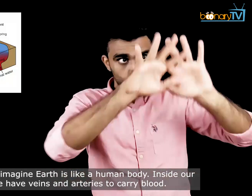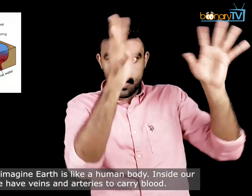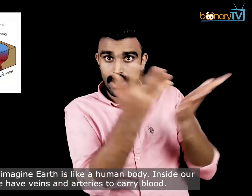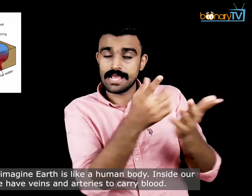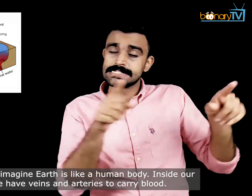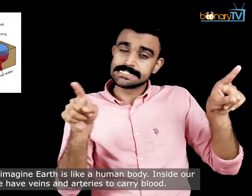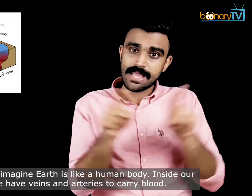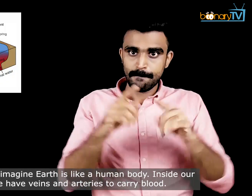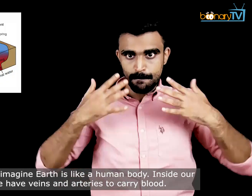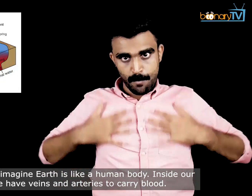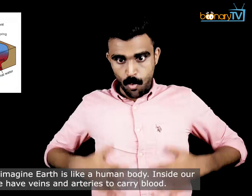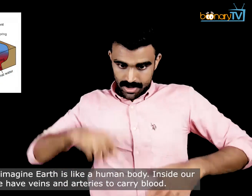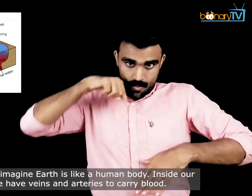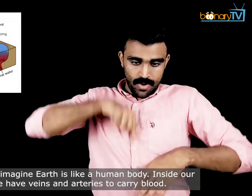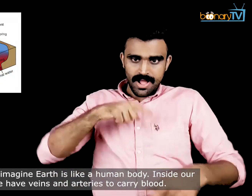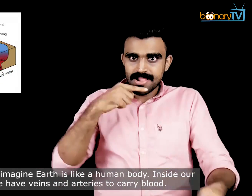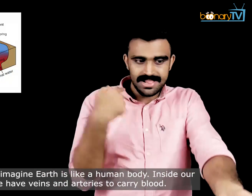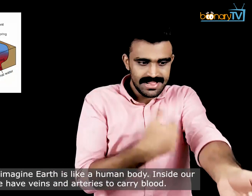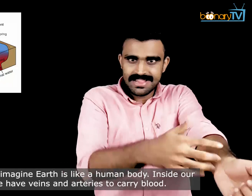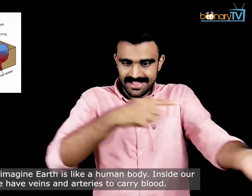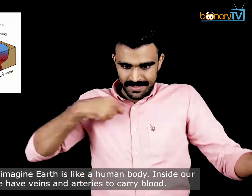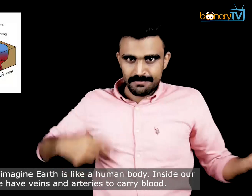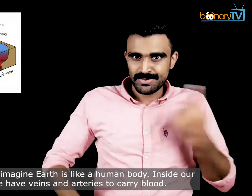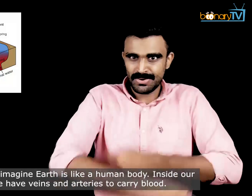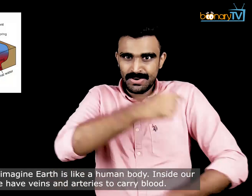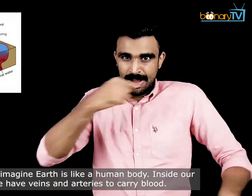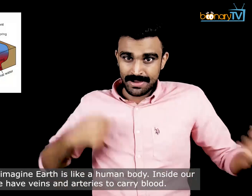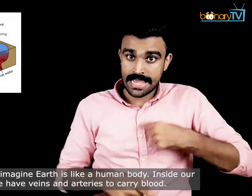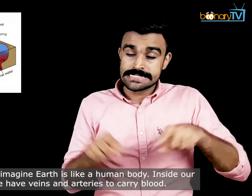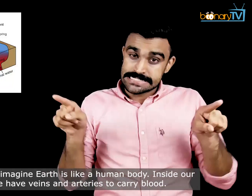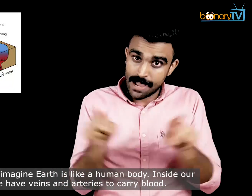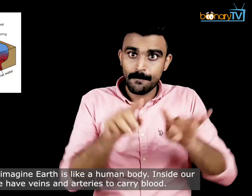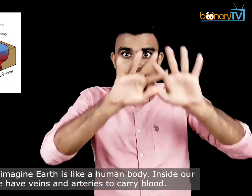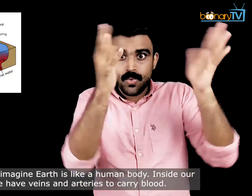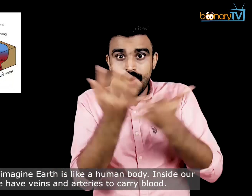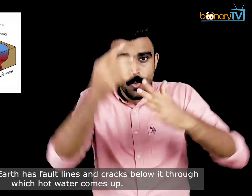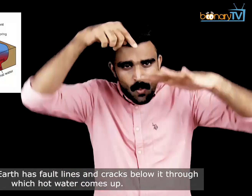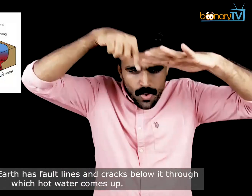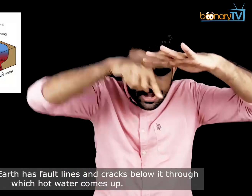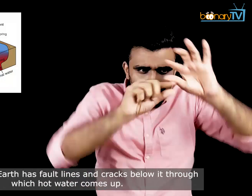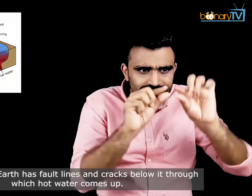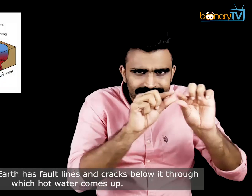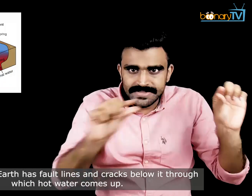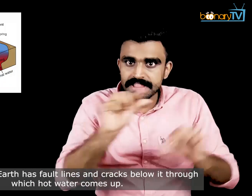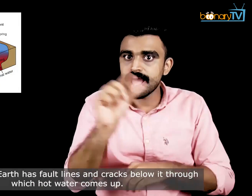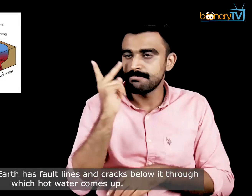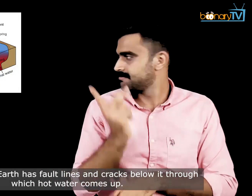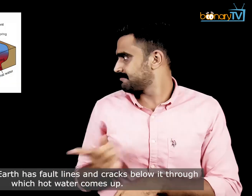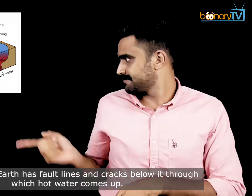imagine earth is like a human body. Inside our body, we have veins and arteries to carry blood. Similarly, the earth has fault